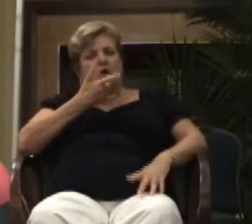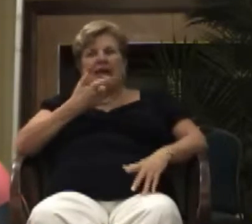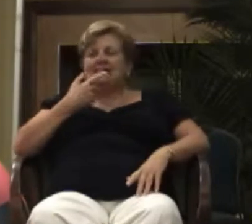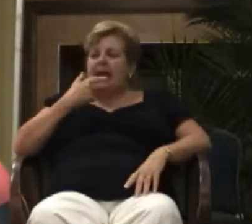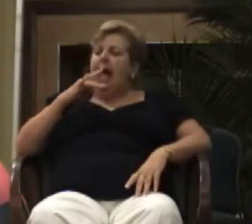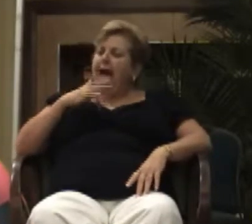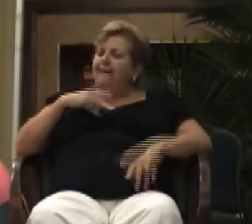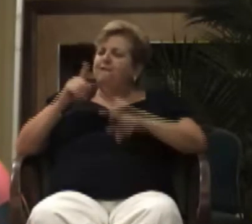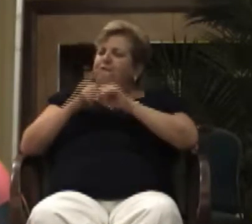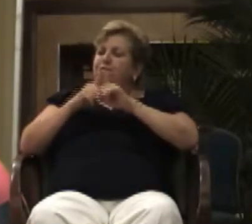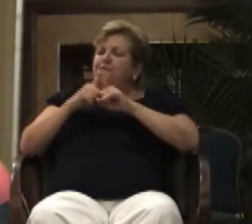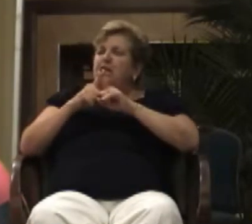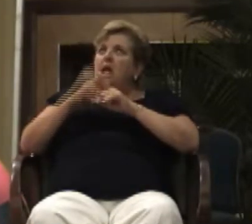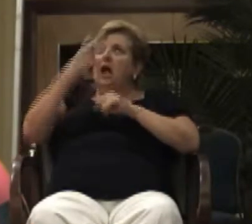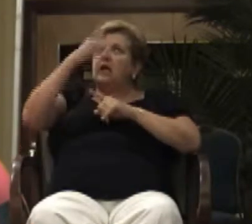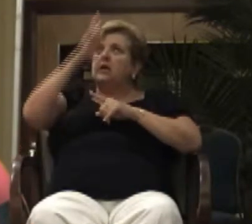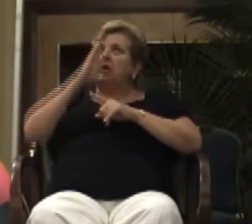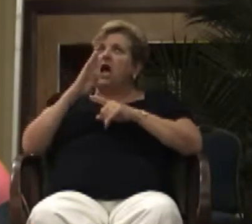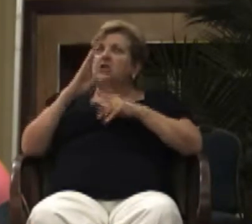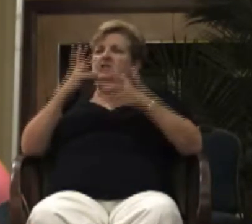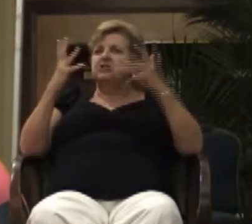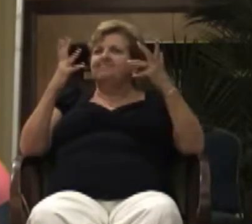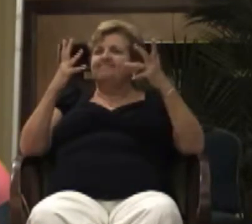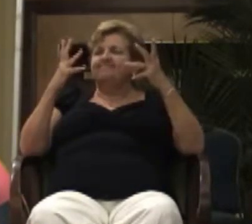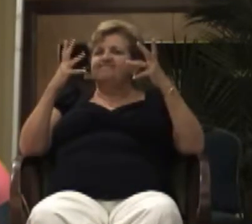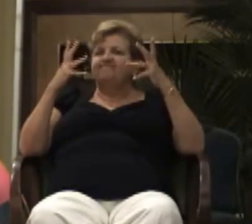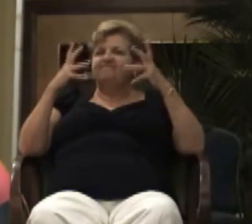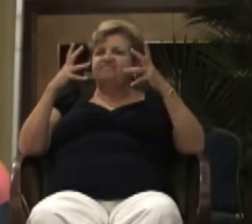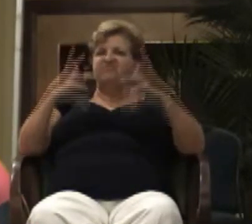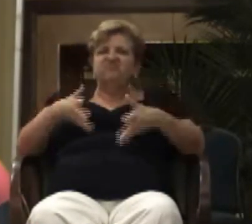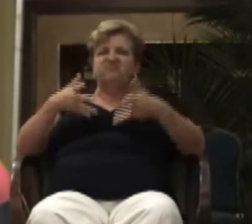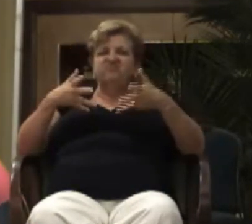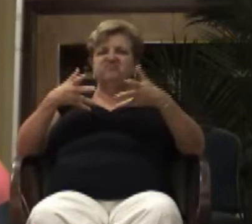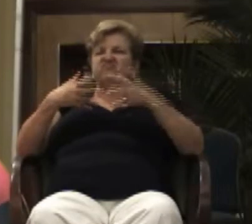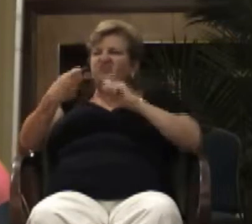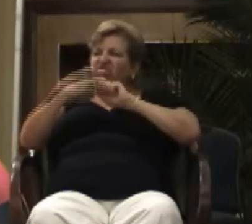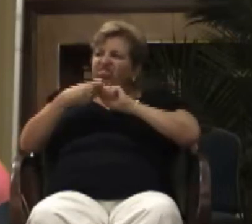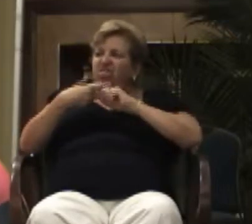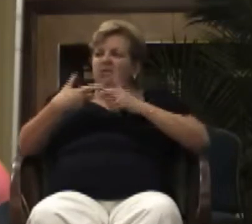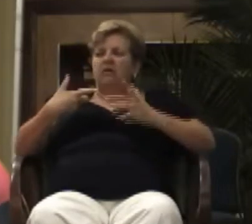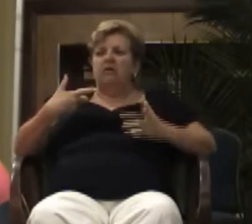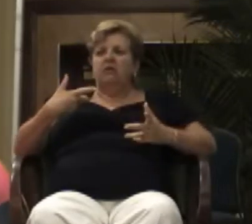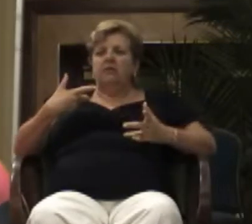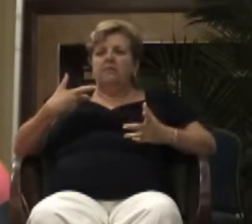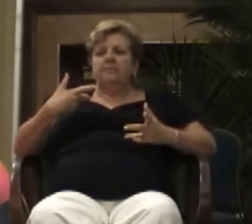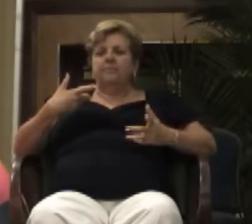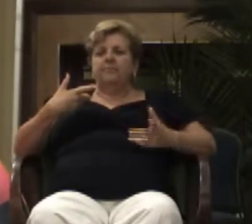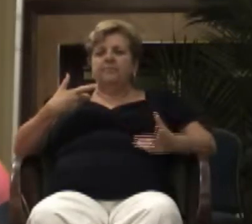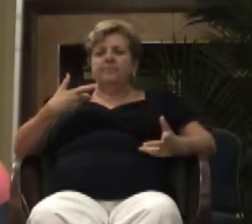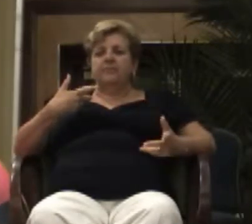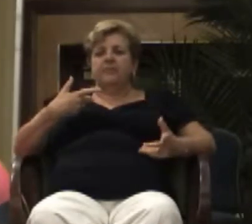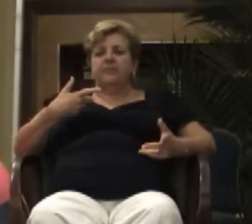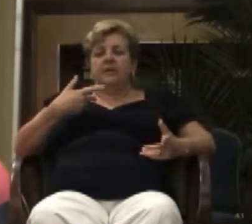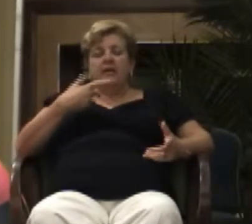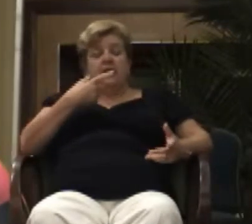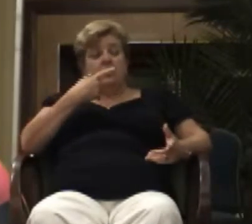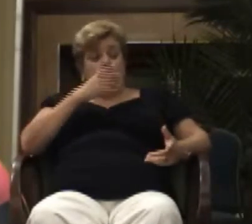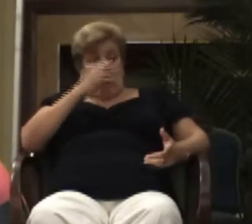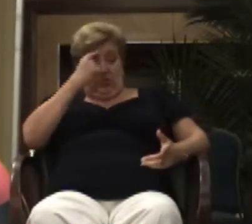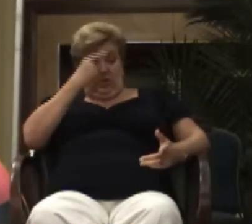you betrayed God?" And I heard that. Why that sentence, why that day, I don't know. And then I said to her, "Pat, I've got something to tell